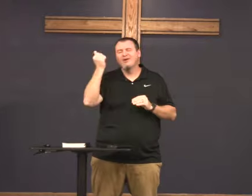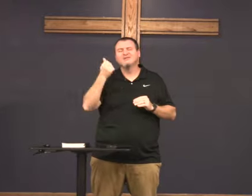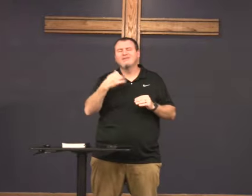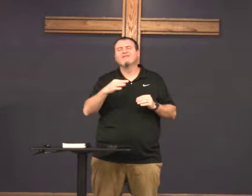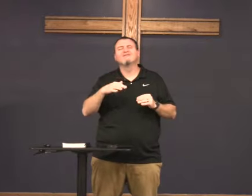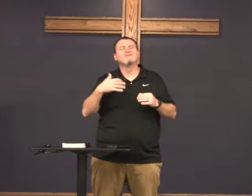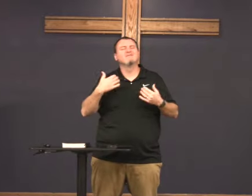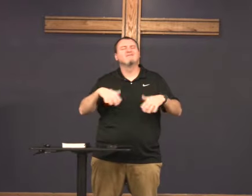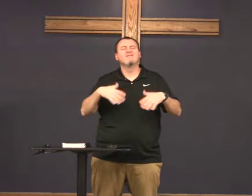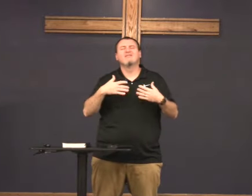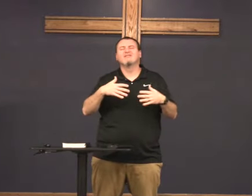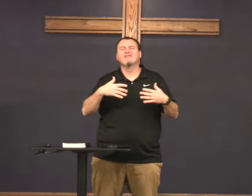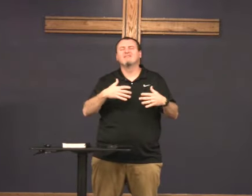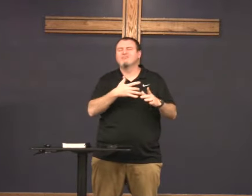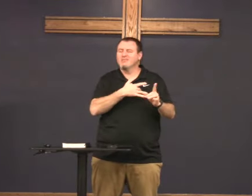Thank you so much for all of the